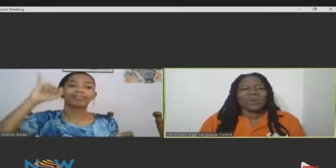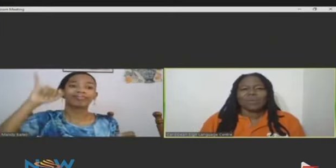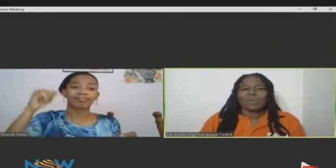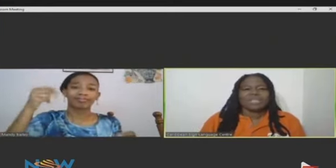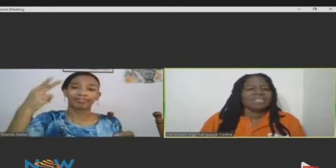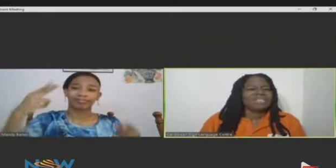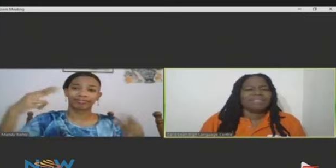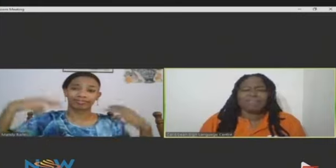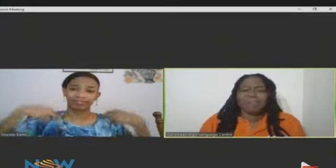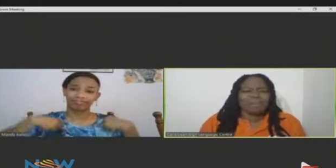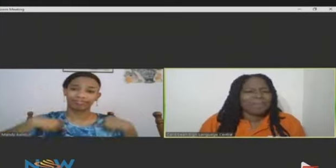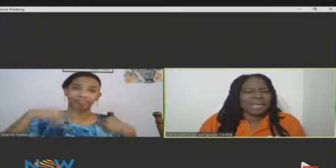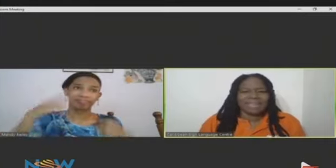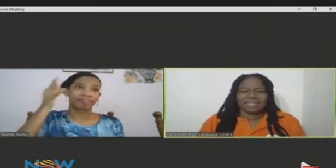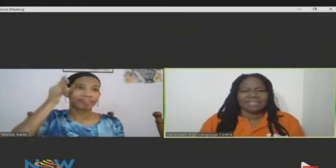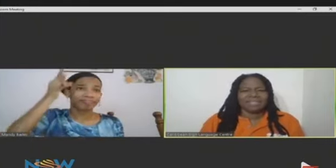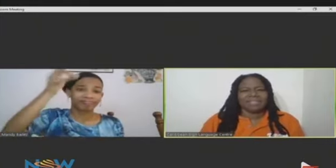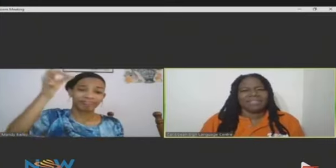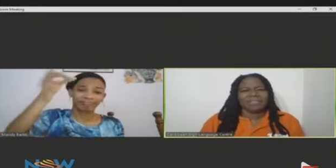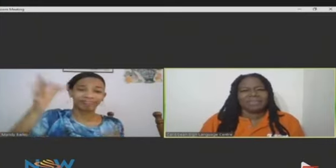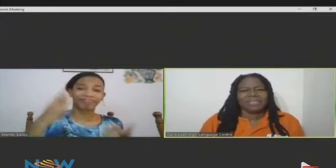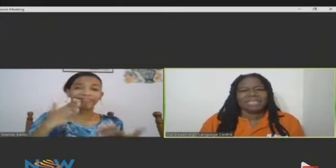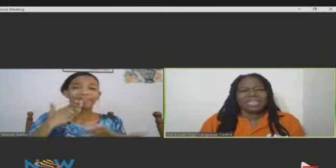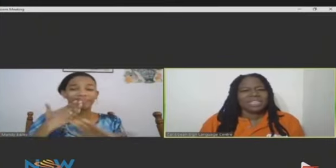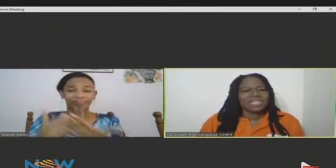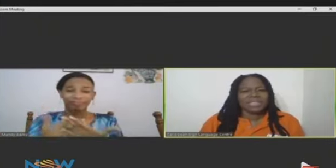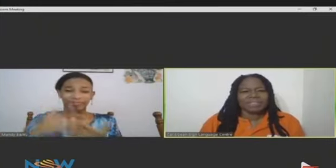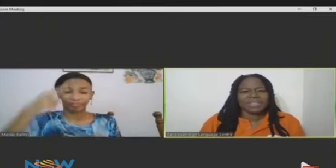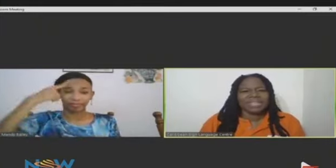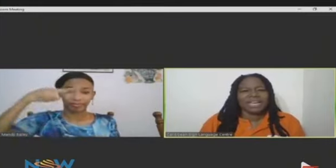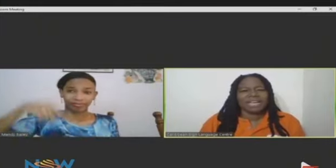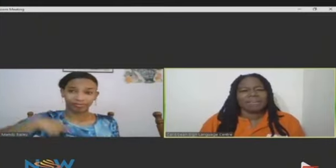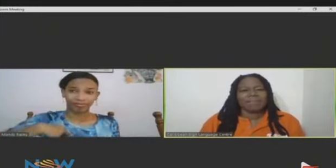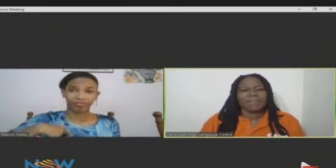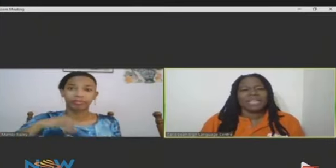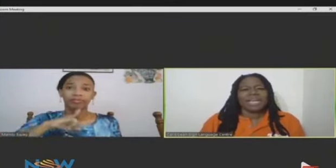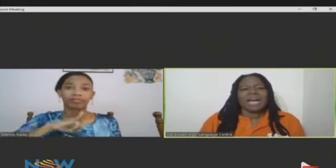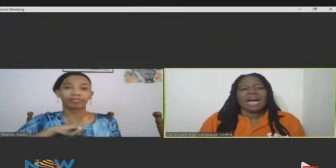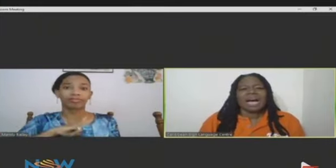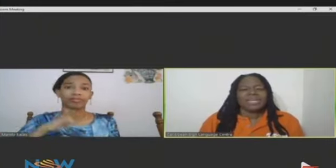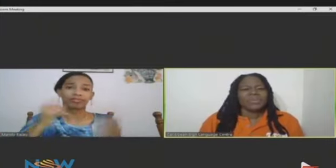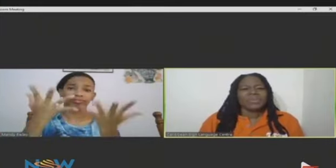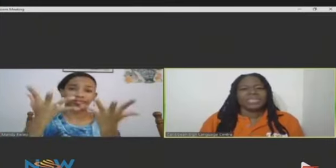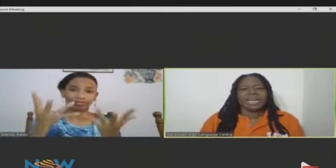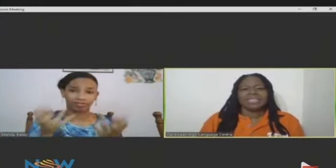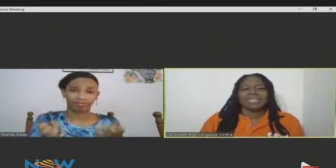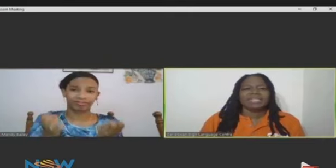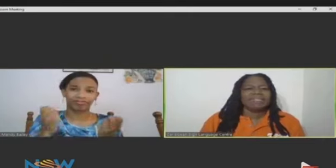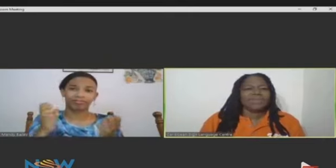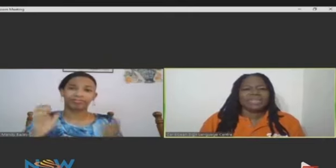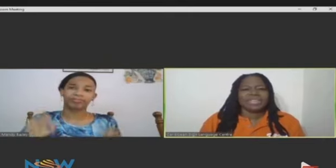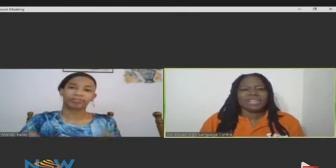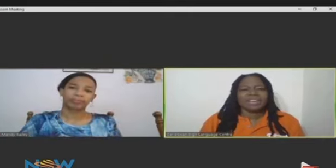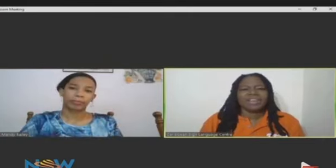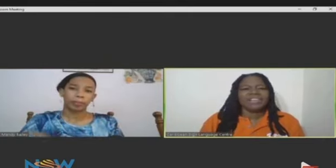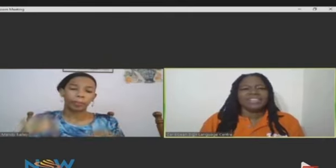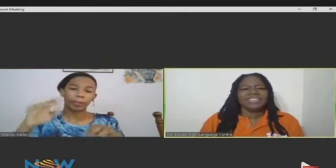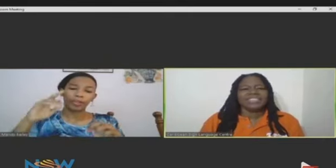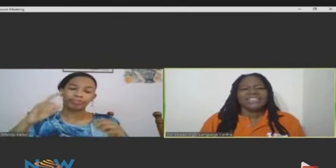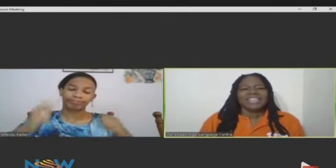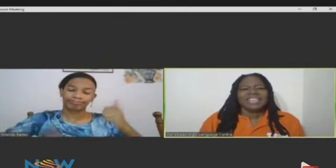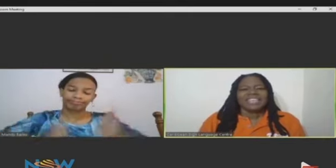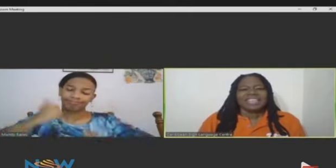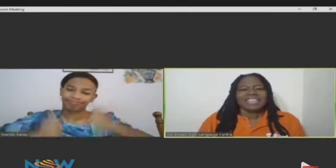I always give it my best each and every time. I know that in the